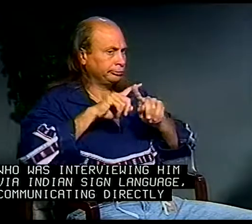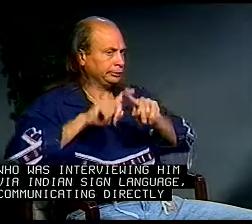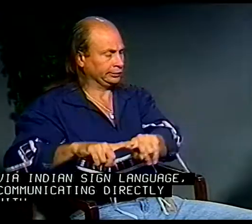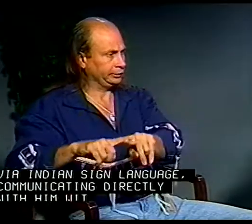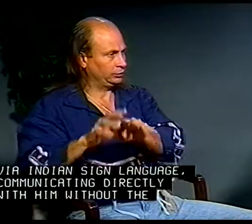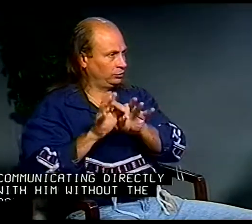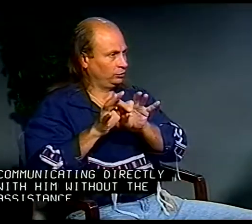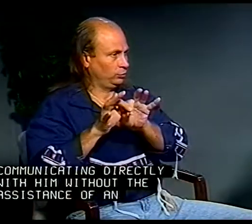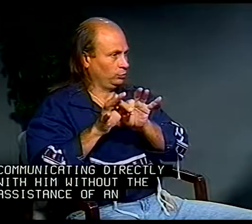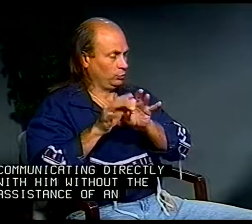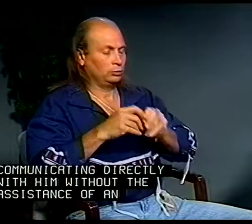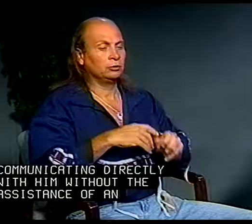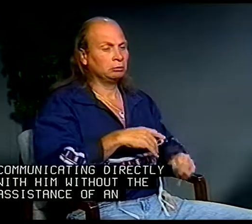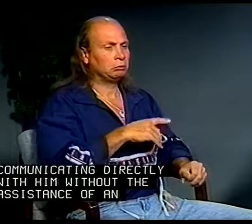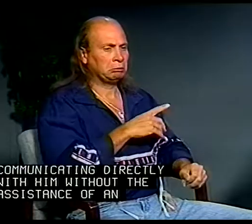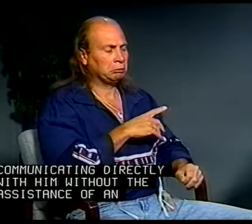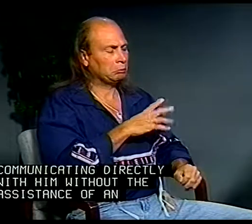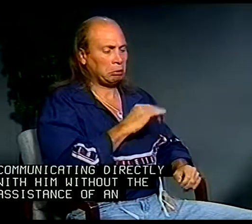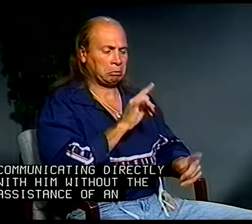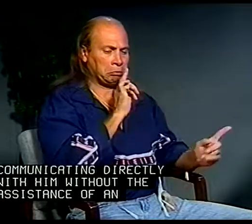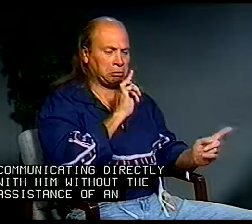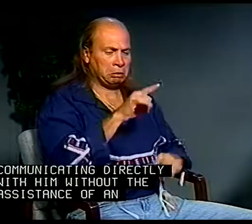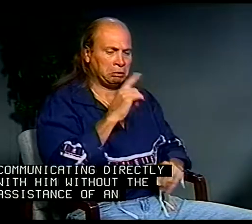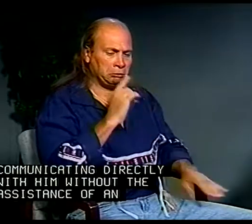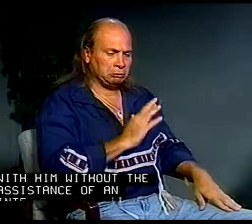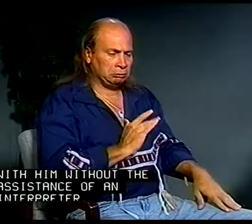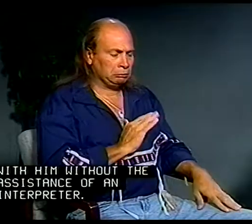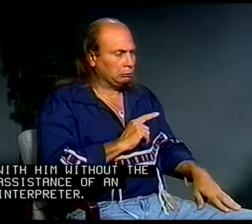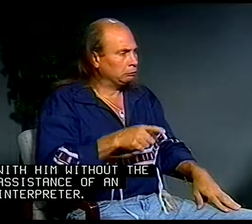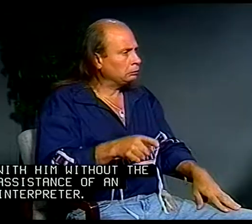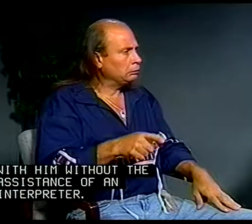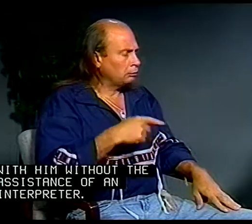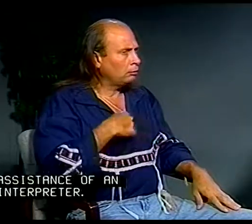Language, communicating directly with him without the assistance of an interpreter.